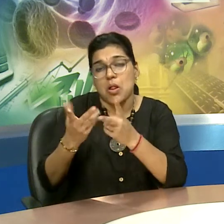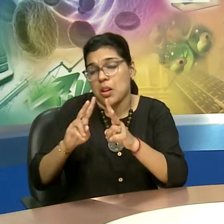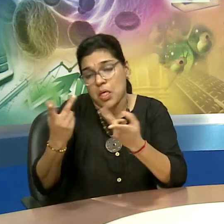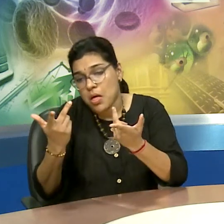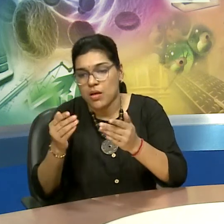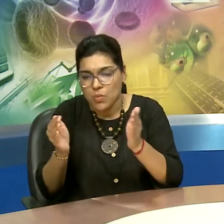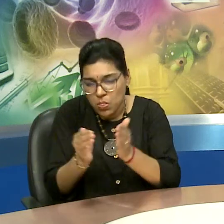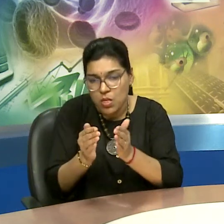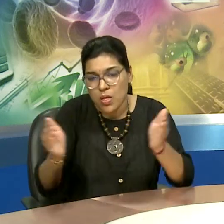by